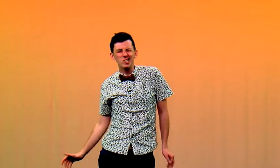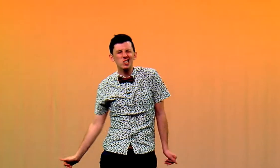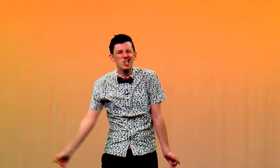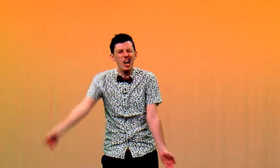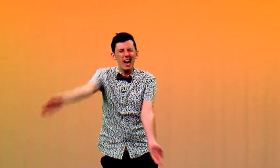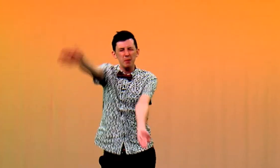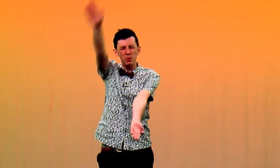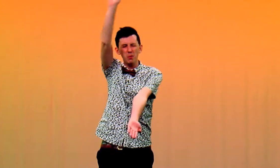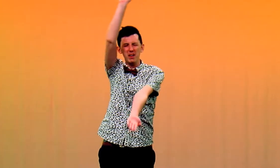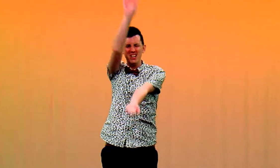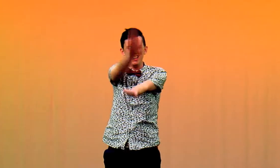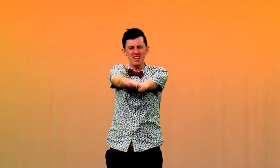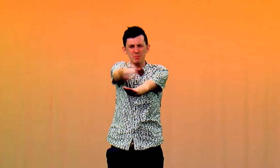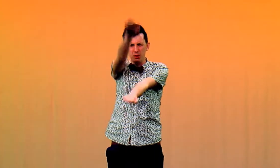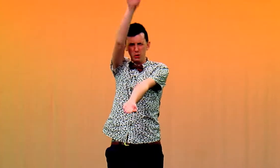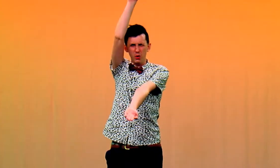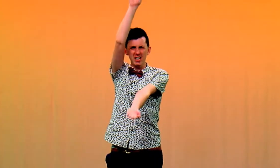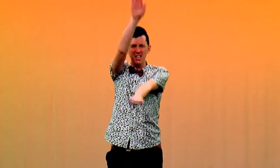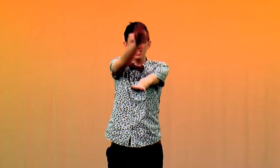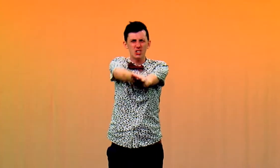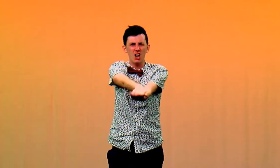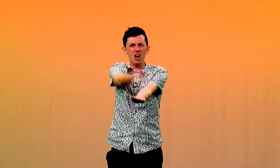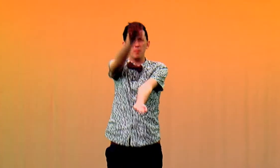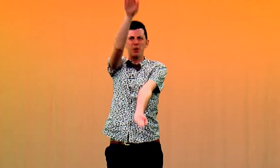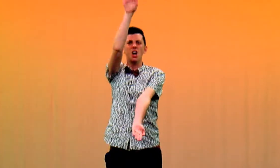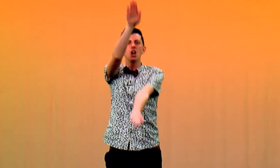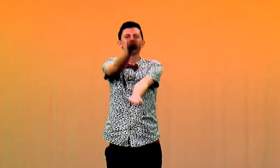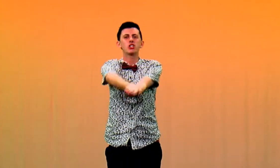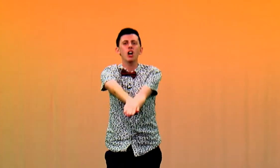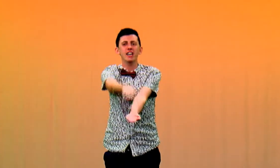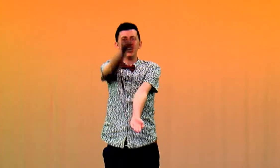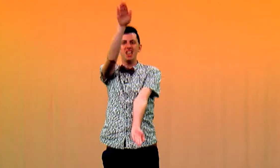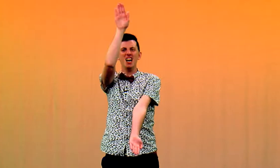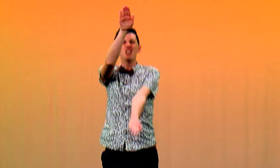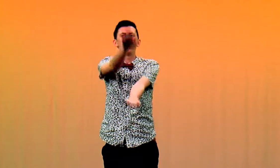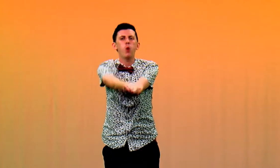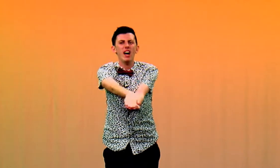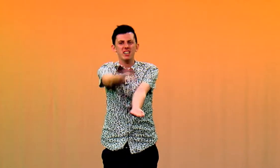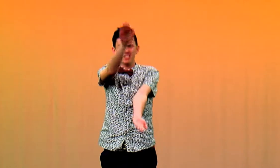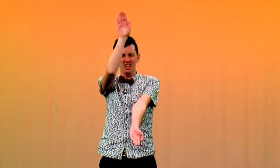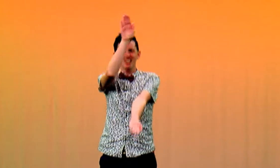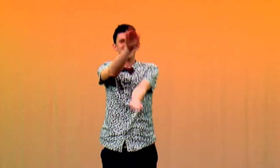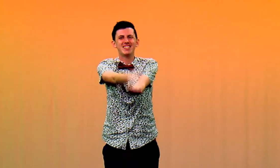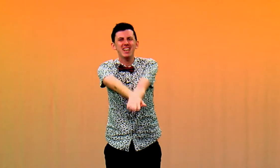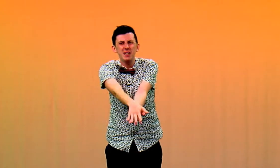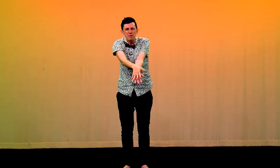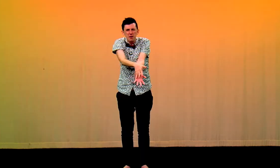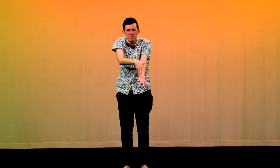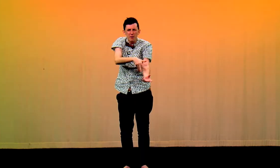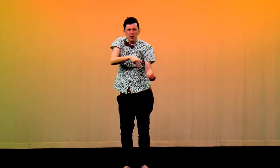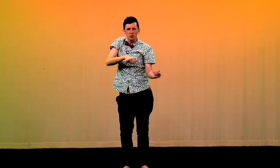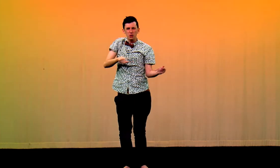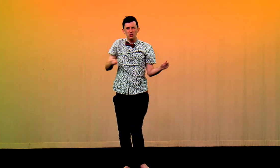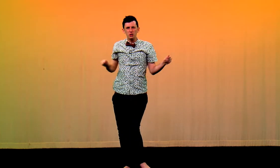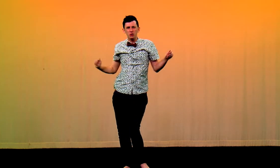the apple in between his sharp, shiny, white teeth. He felt the